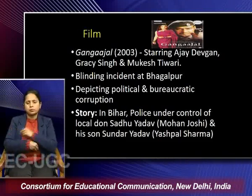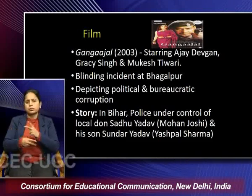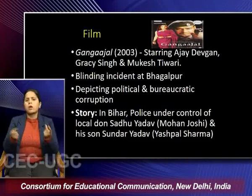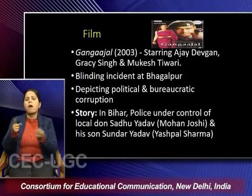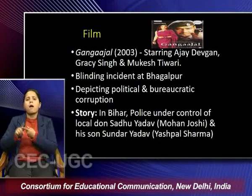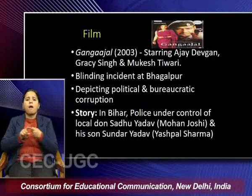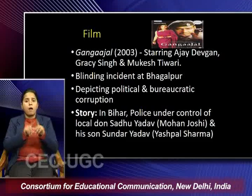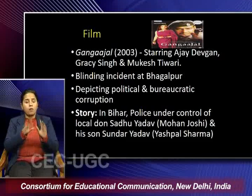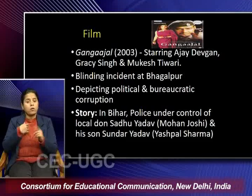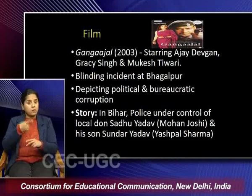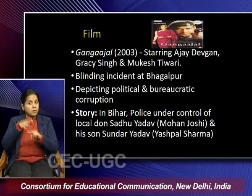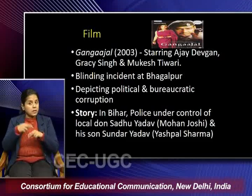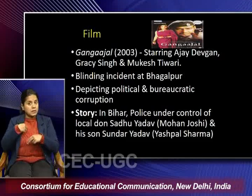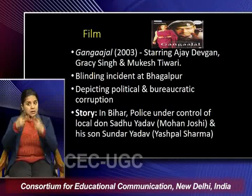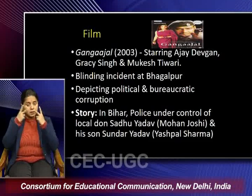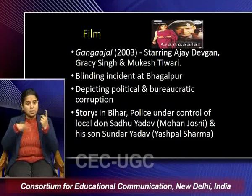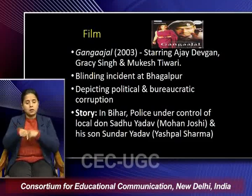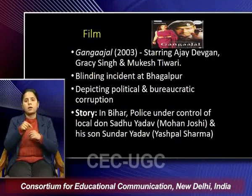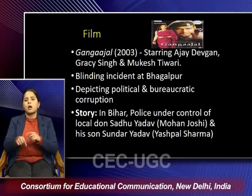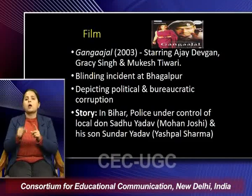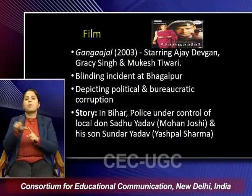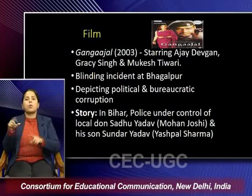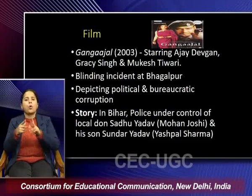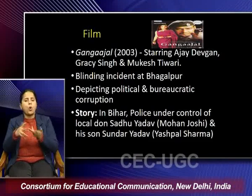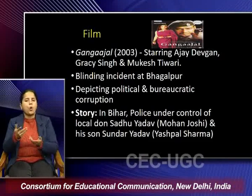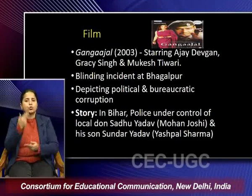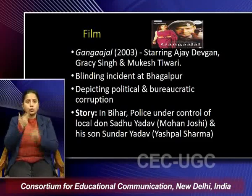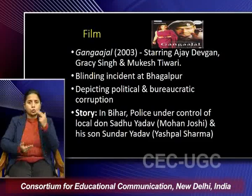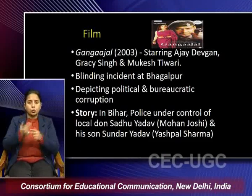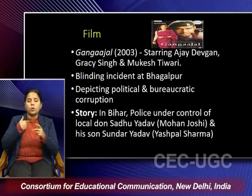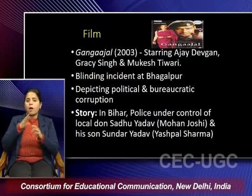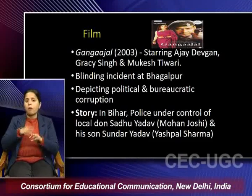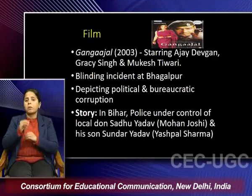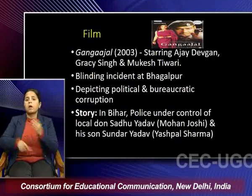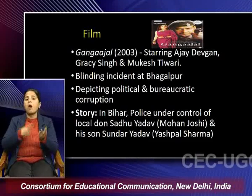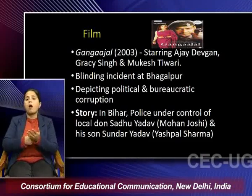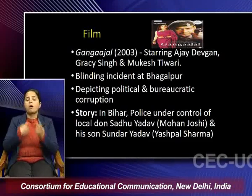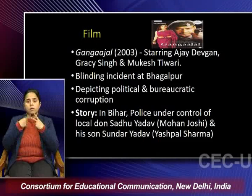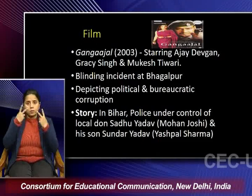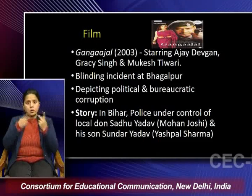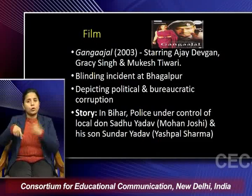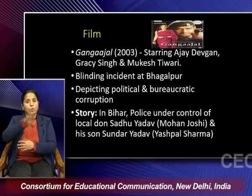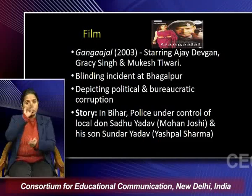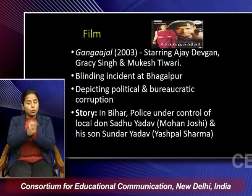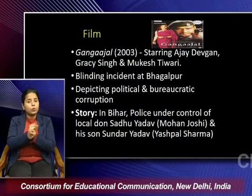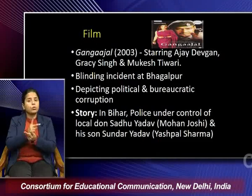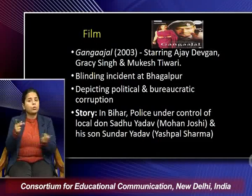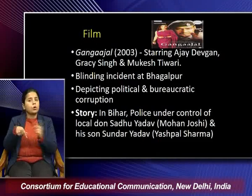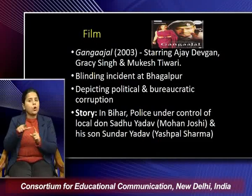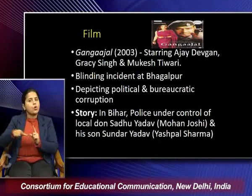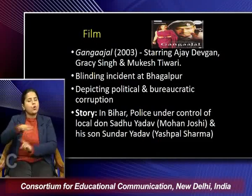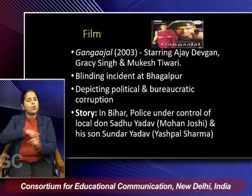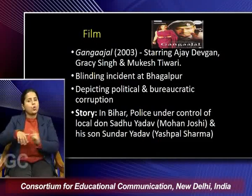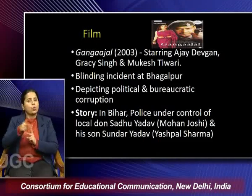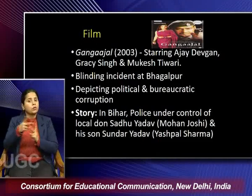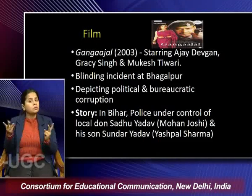And if we see the plot and the story, we find that it was based in Bihar, and the police was under the control of a local don